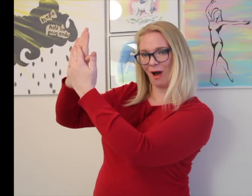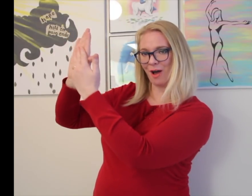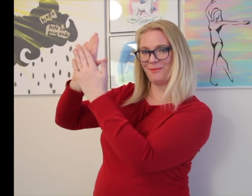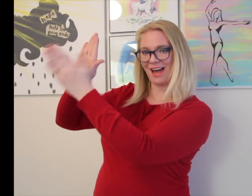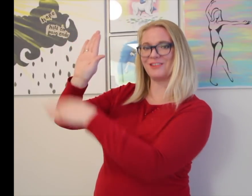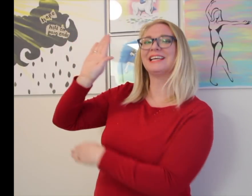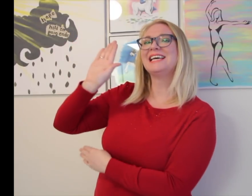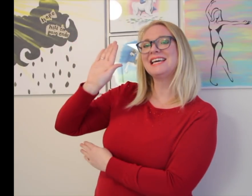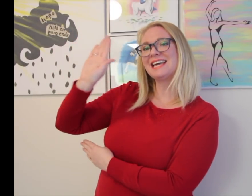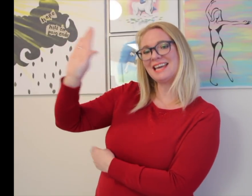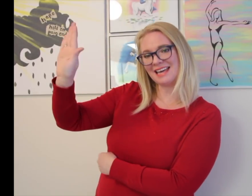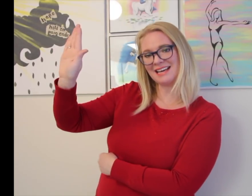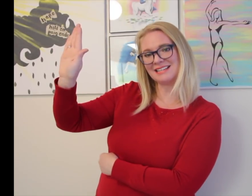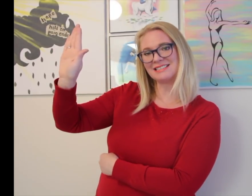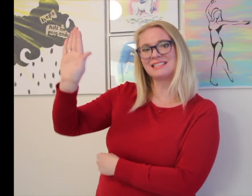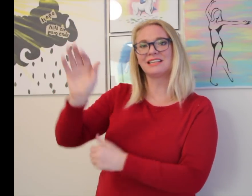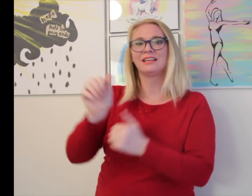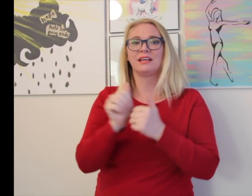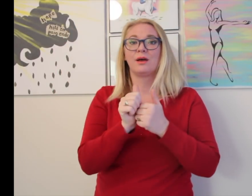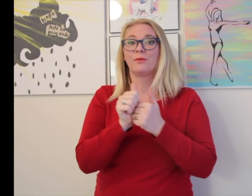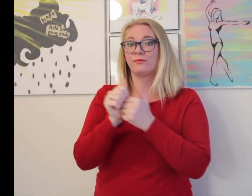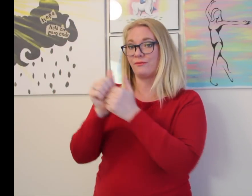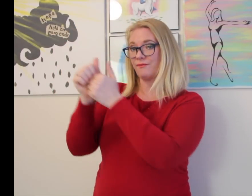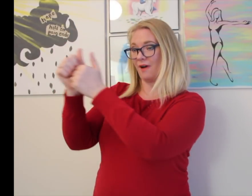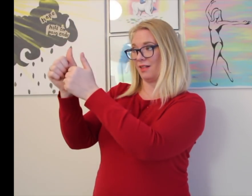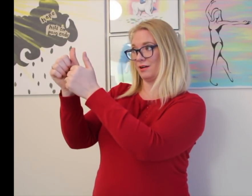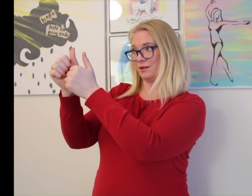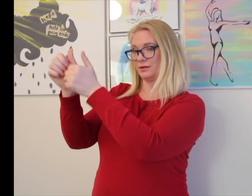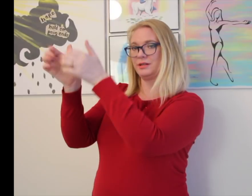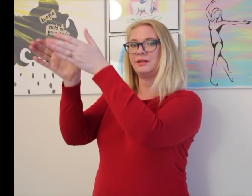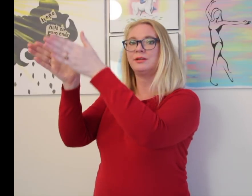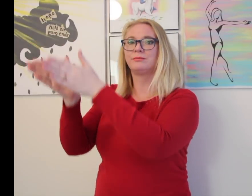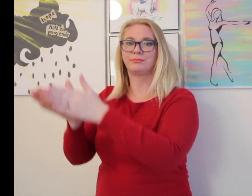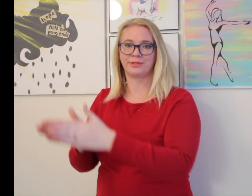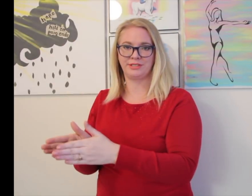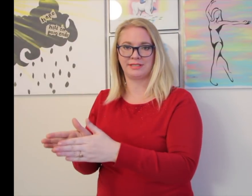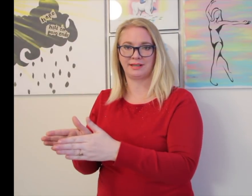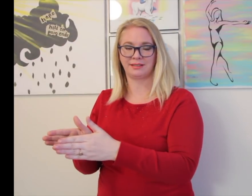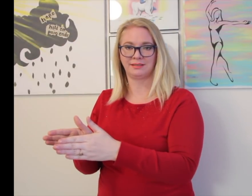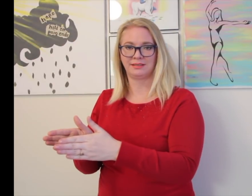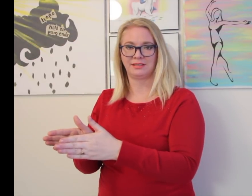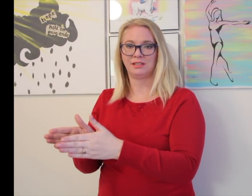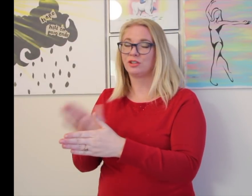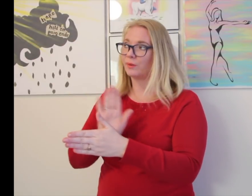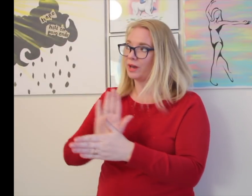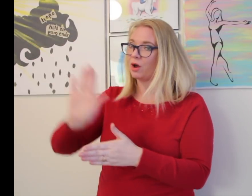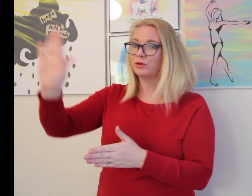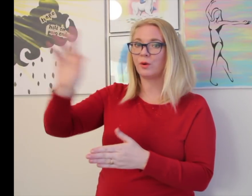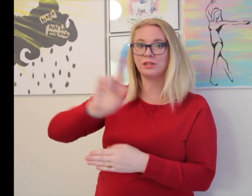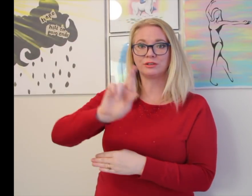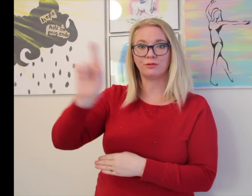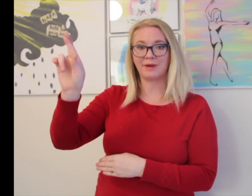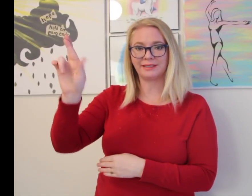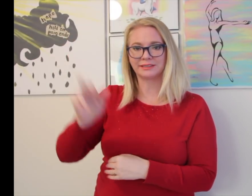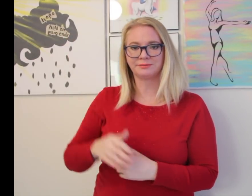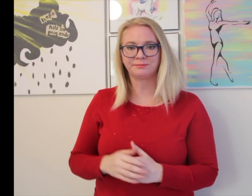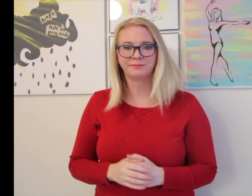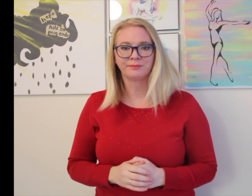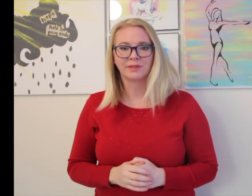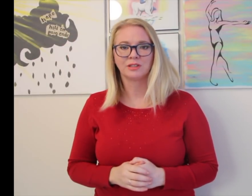palm up, his, follow, person. So you're going to go towards the right. So